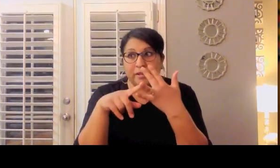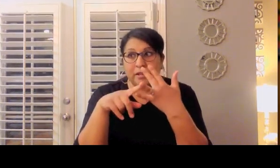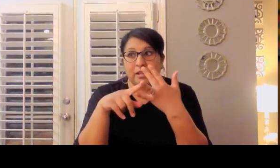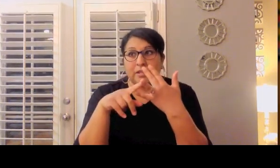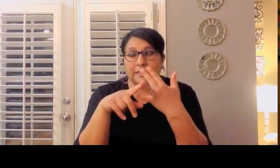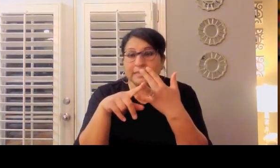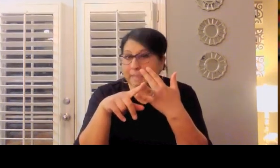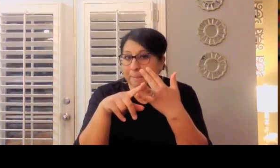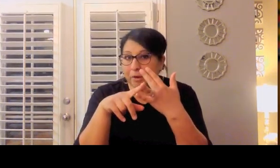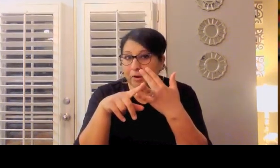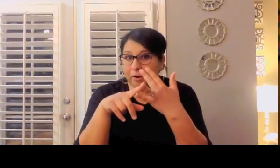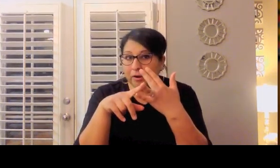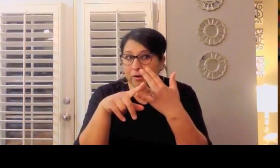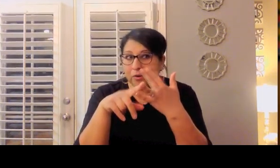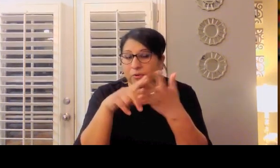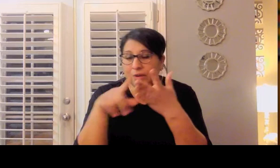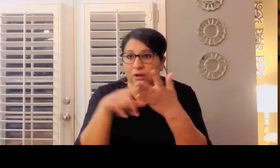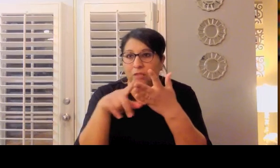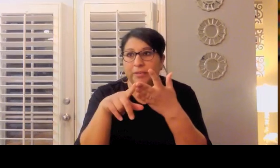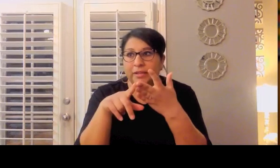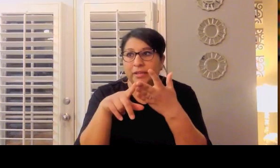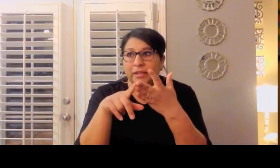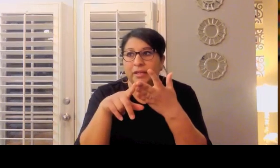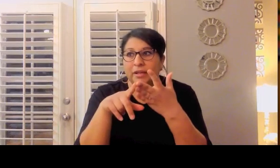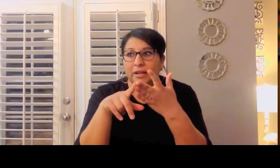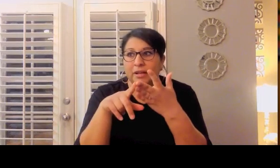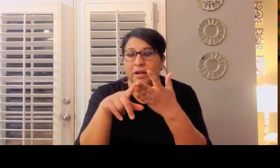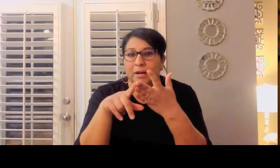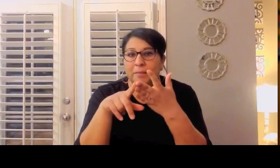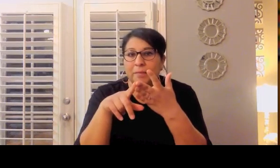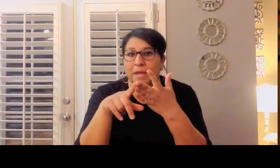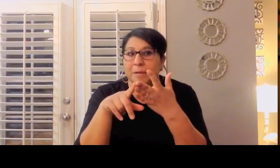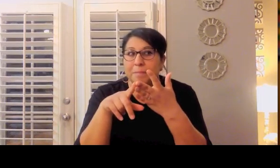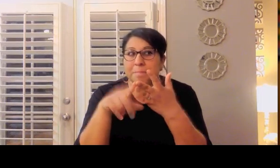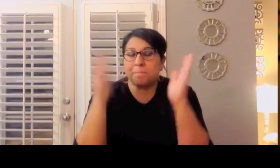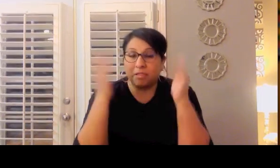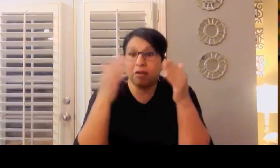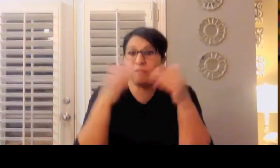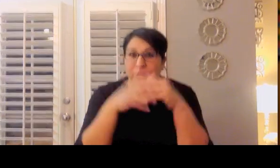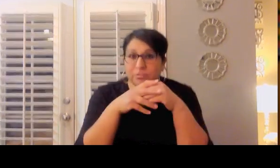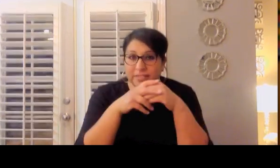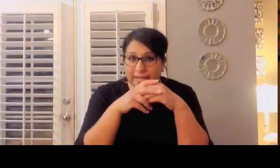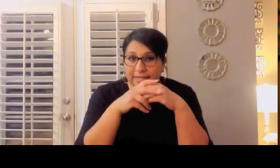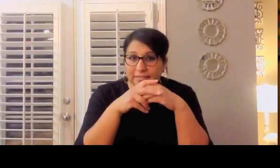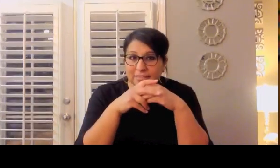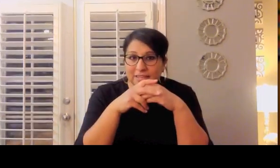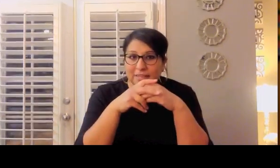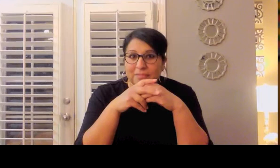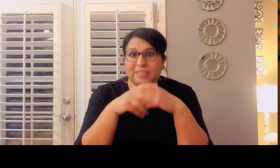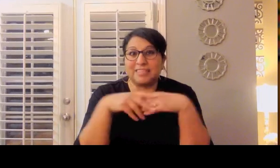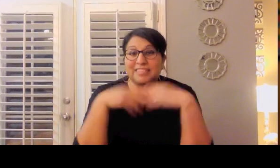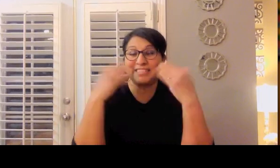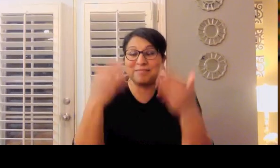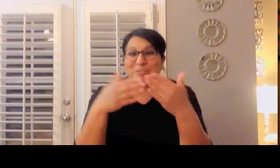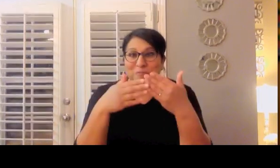during December or around Halloween. Right. I block off those days